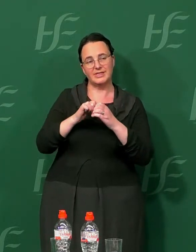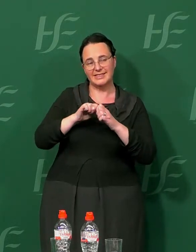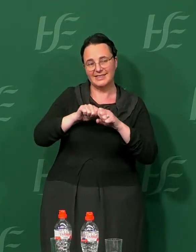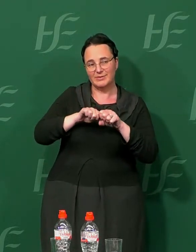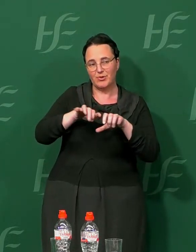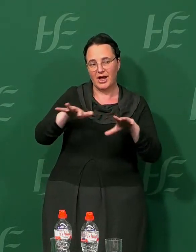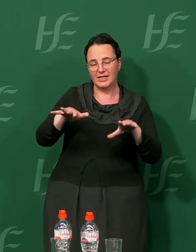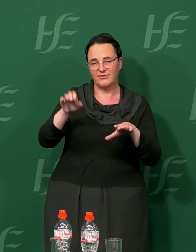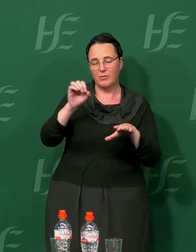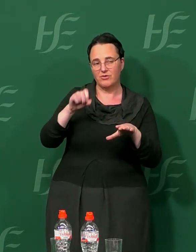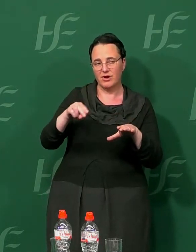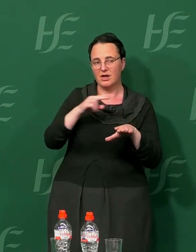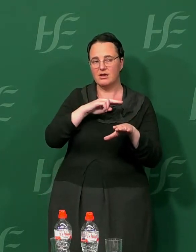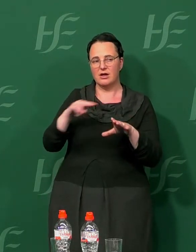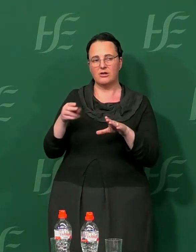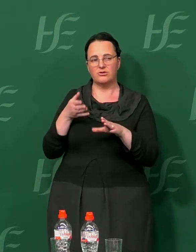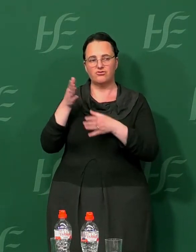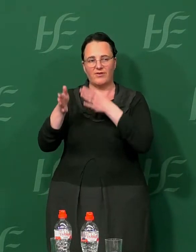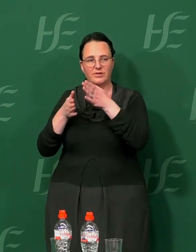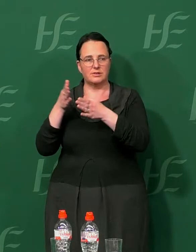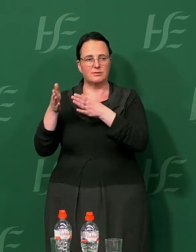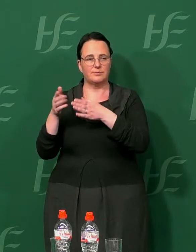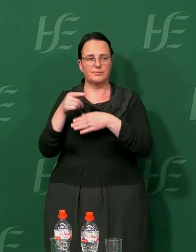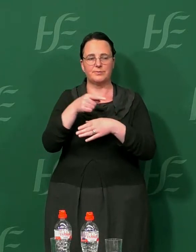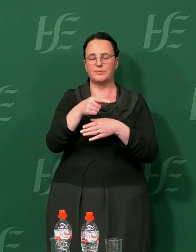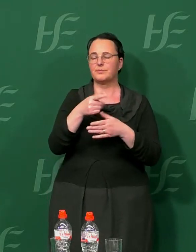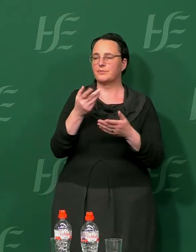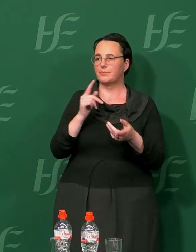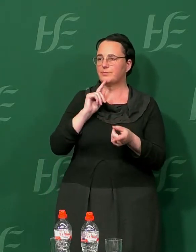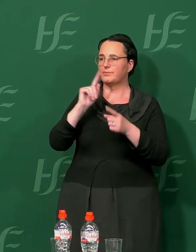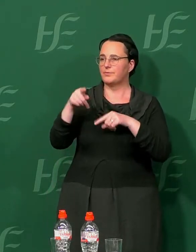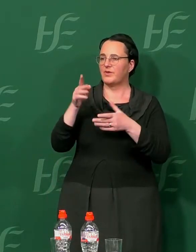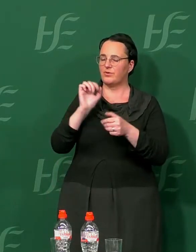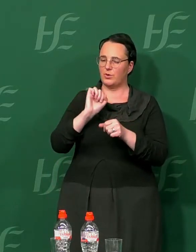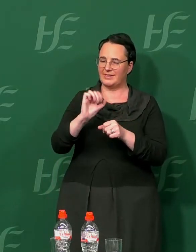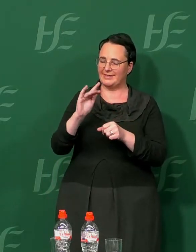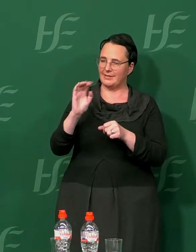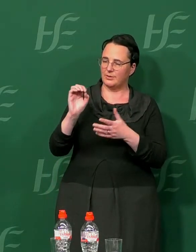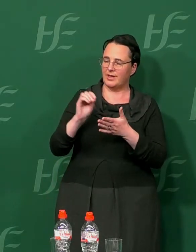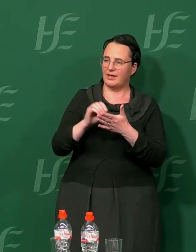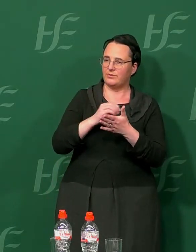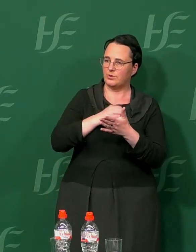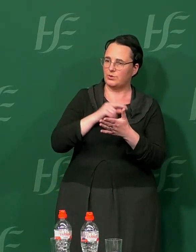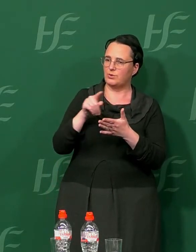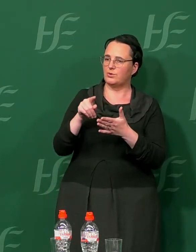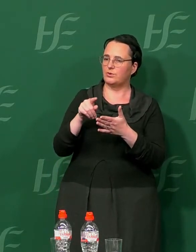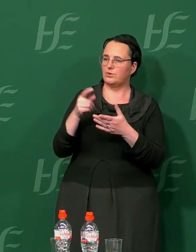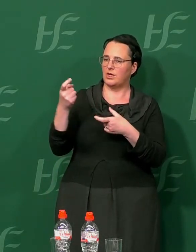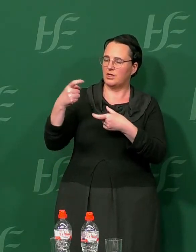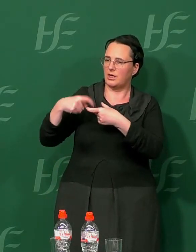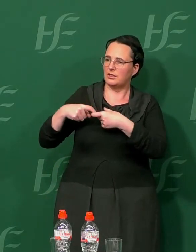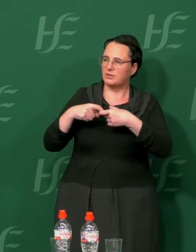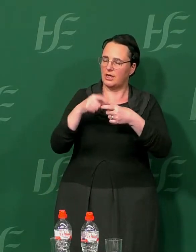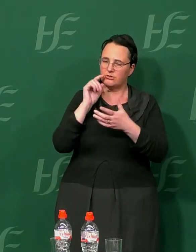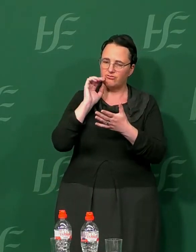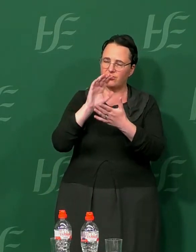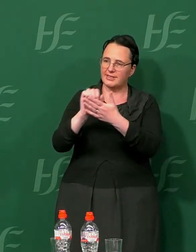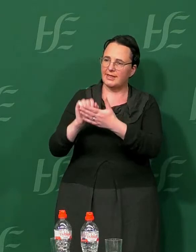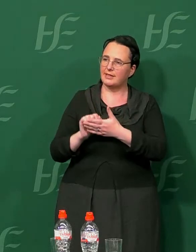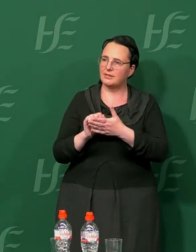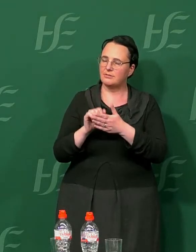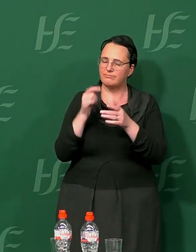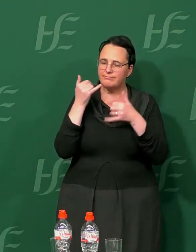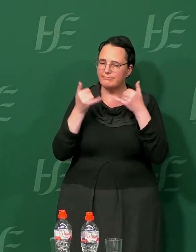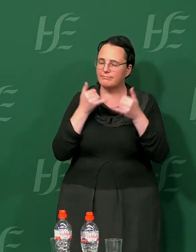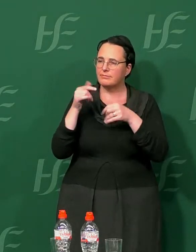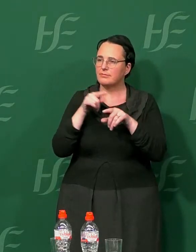Omicron and not travel-related at this stage? We have to do for those cases. We have to do our contact tracing and so on. So, the first few